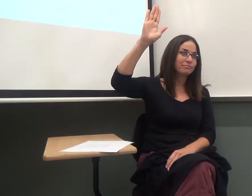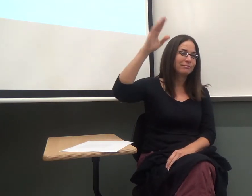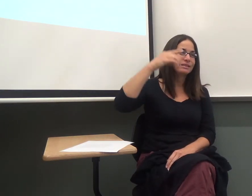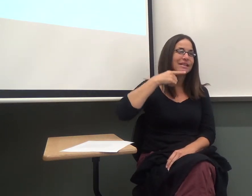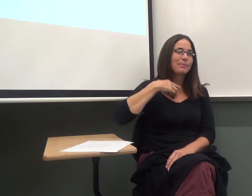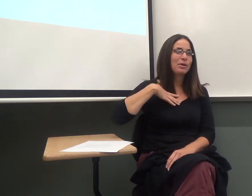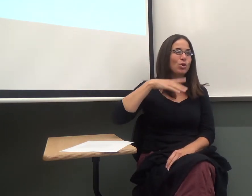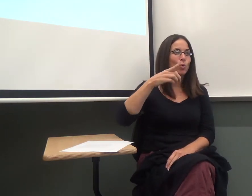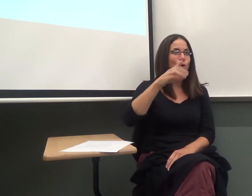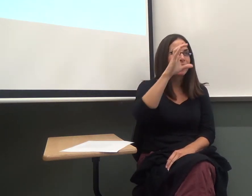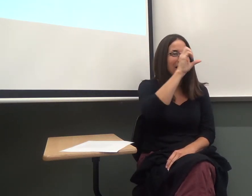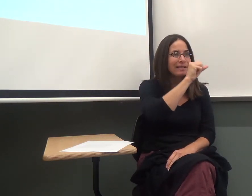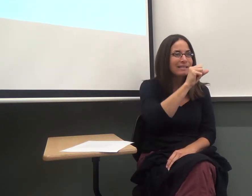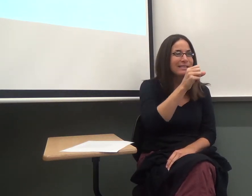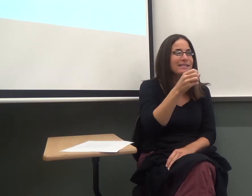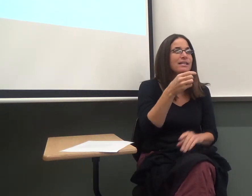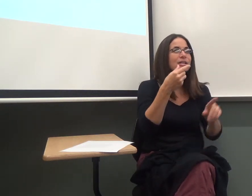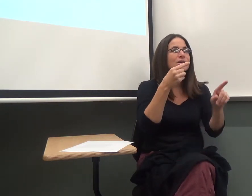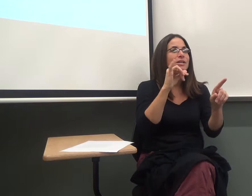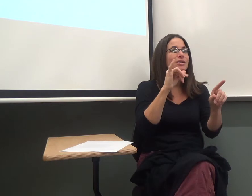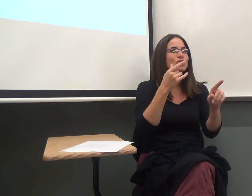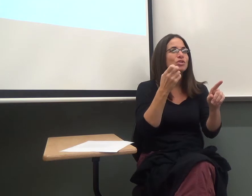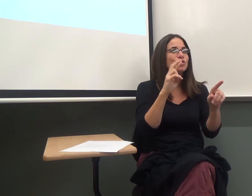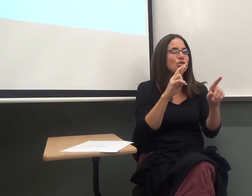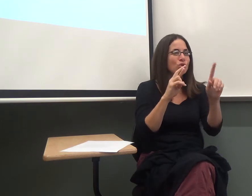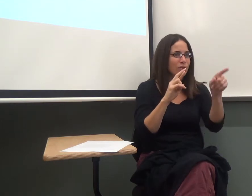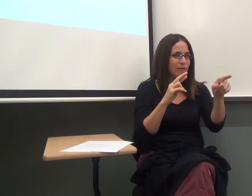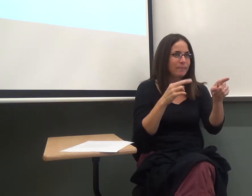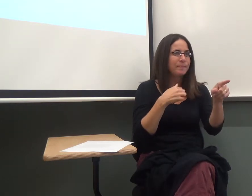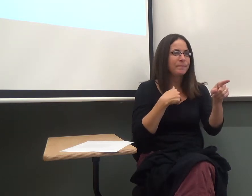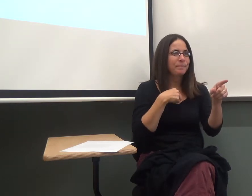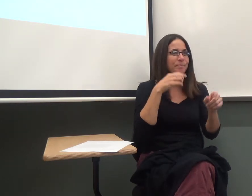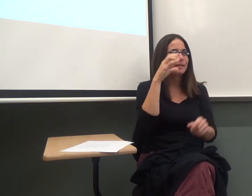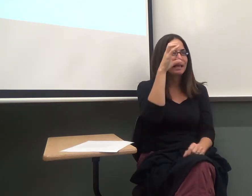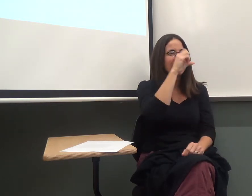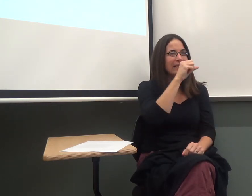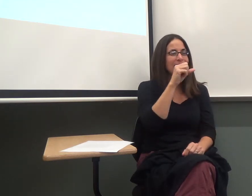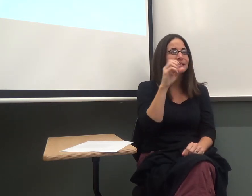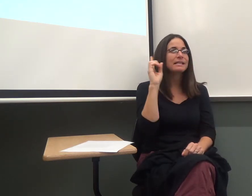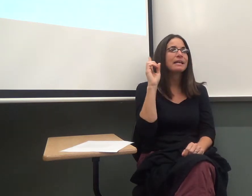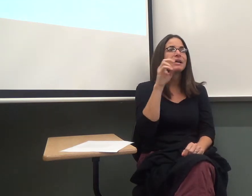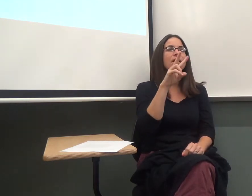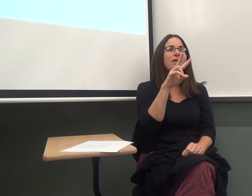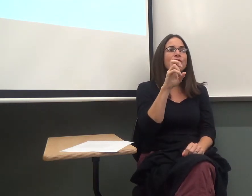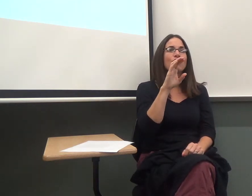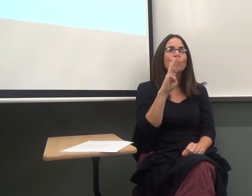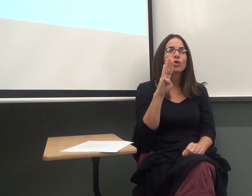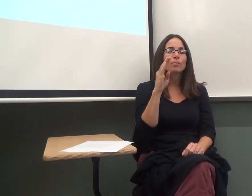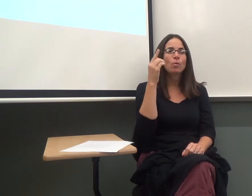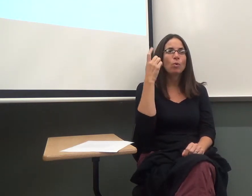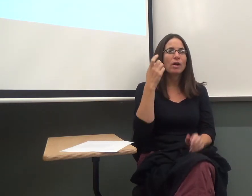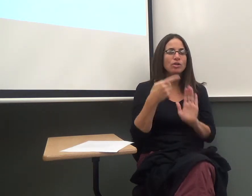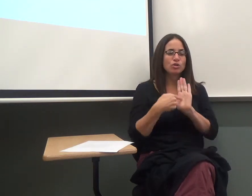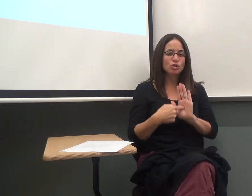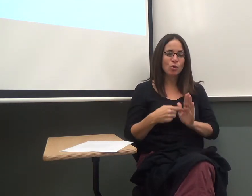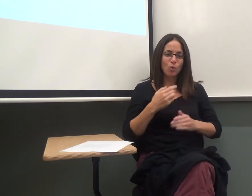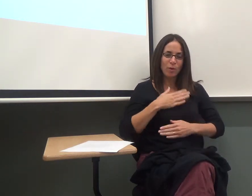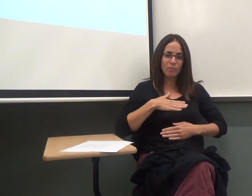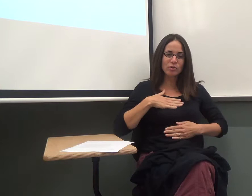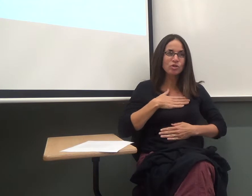Okay, so Okay, Ginger, let's I give it a think- shot. I'm gonna give it a shot. I would say it's a verb because it's showing appreciation. The chauffeur is